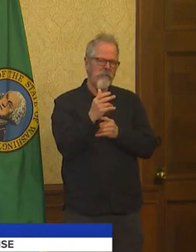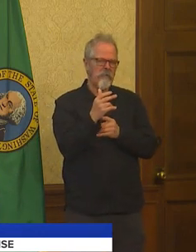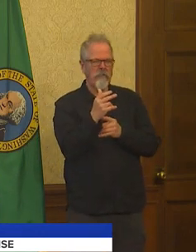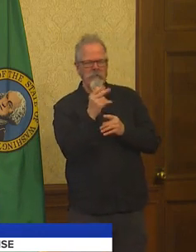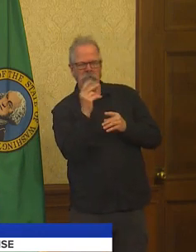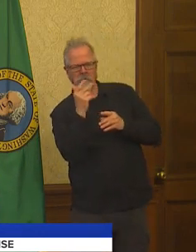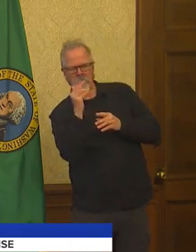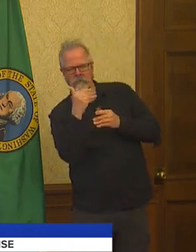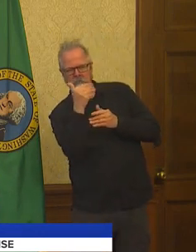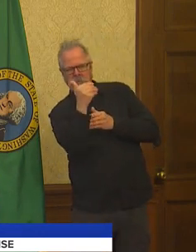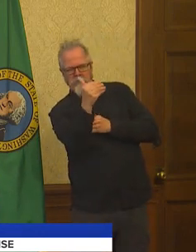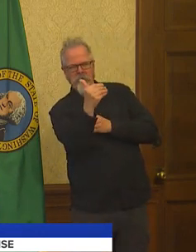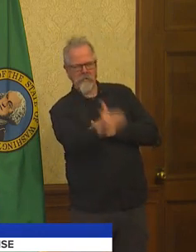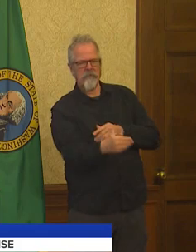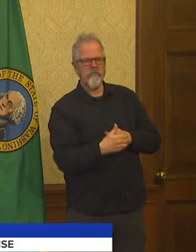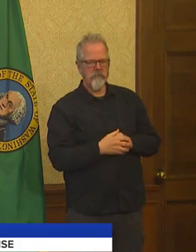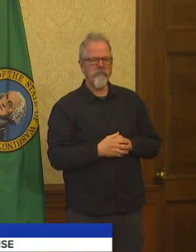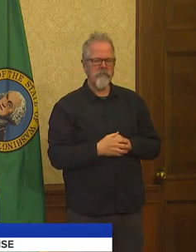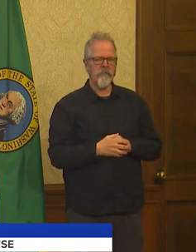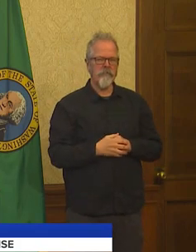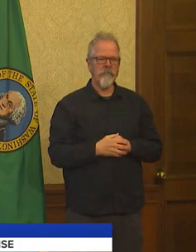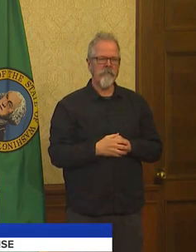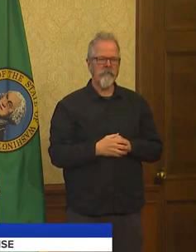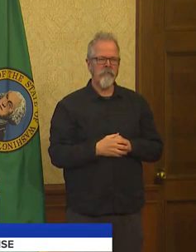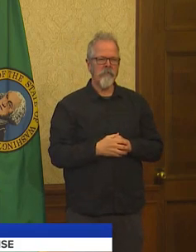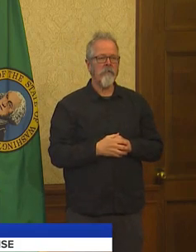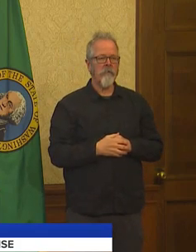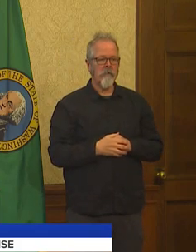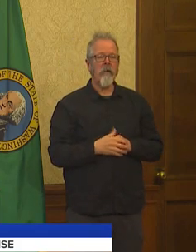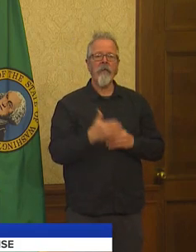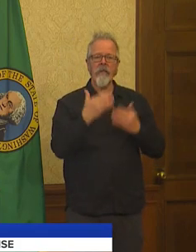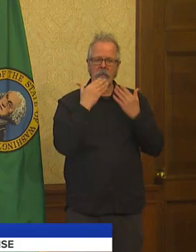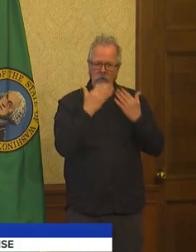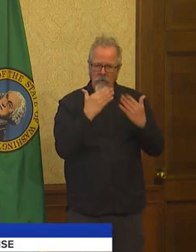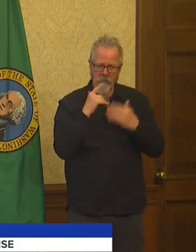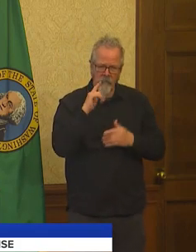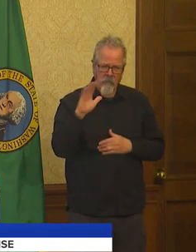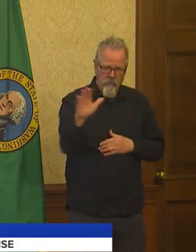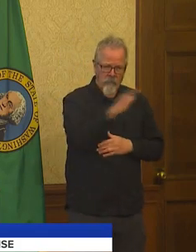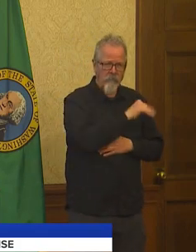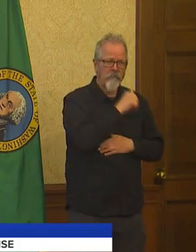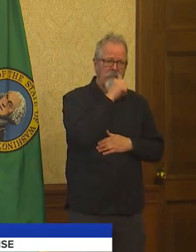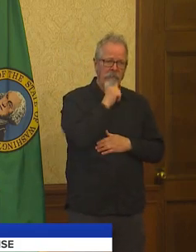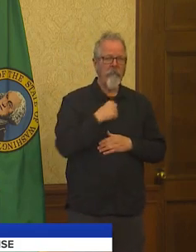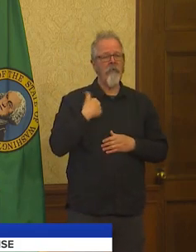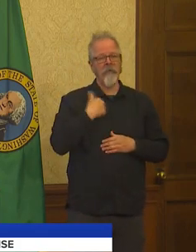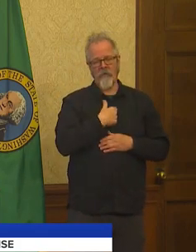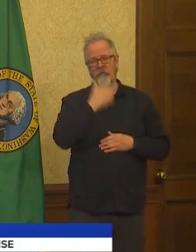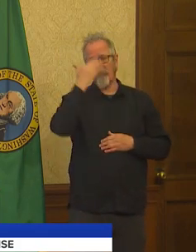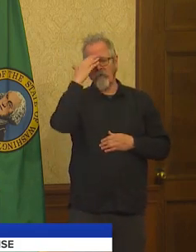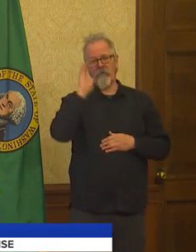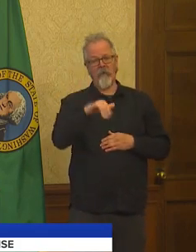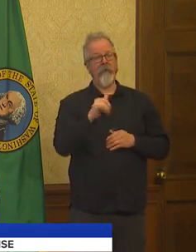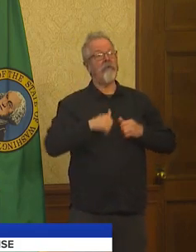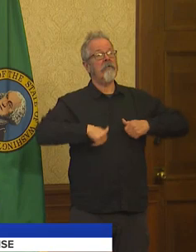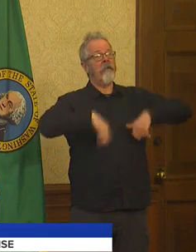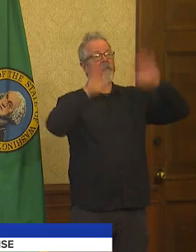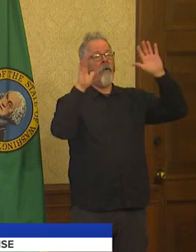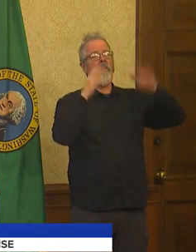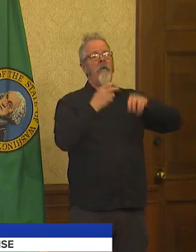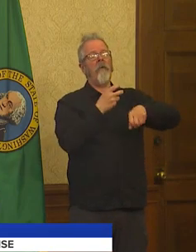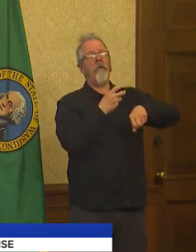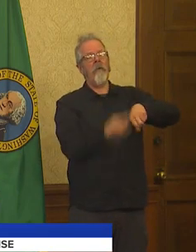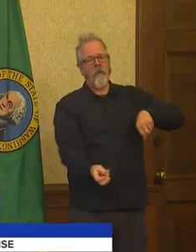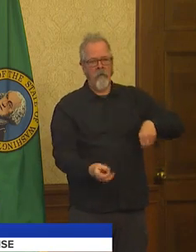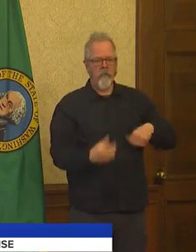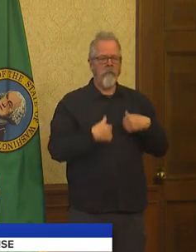with us. We know that this is a sacrifice that caused these delays as we all fight to stop the spread of COVID. We particularly